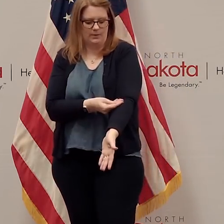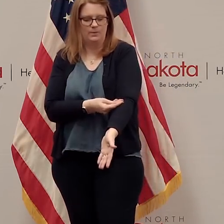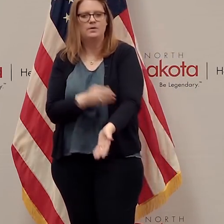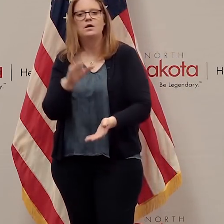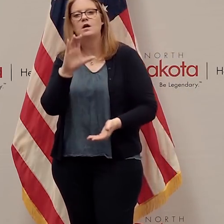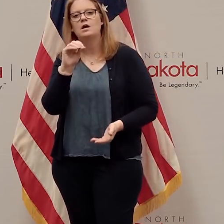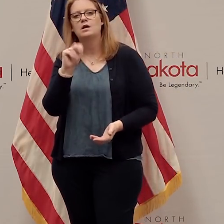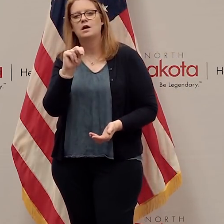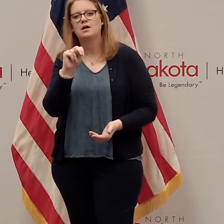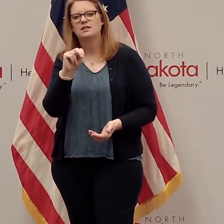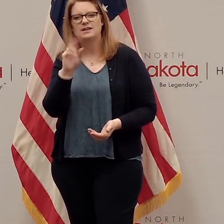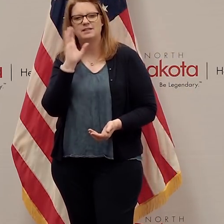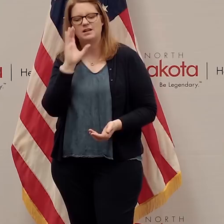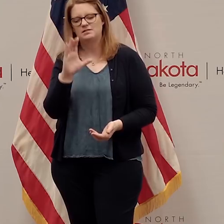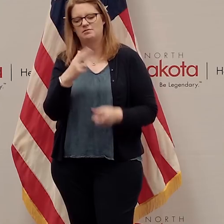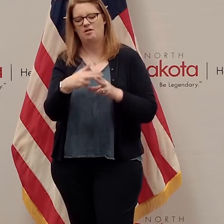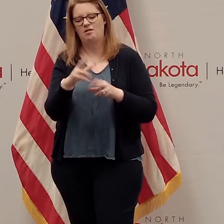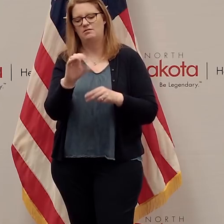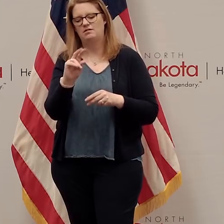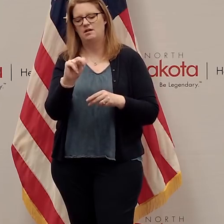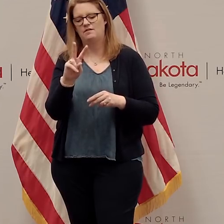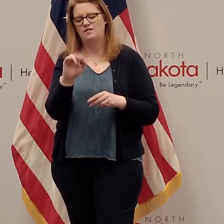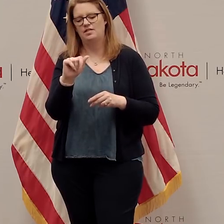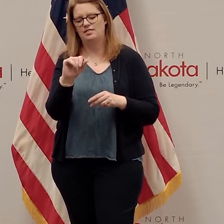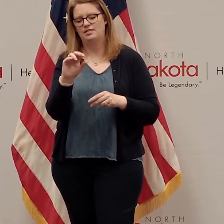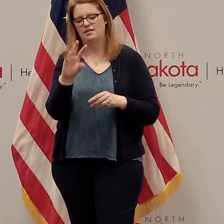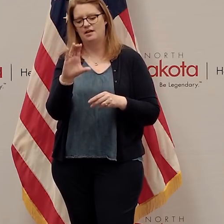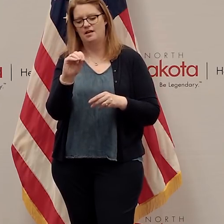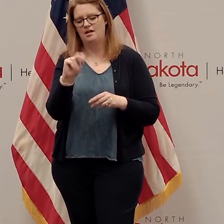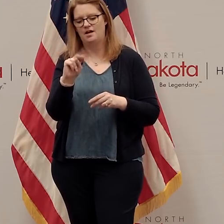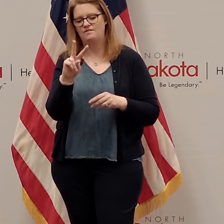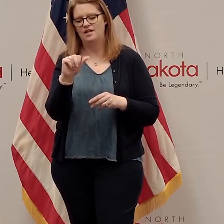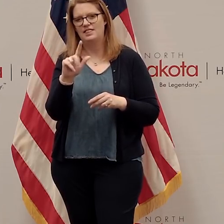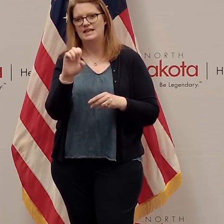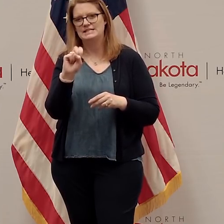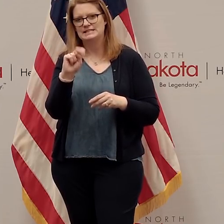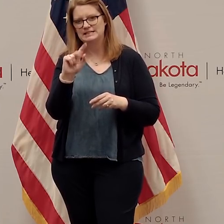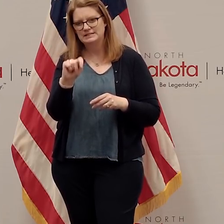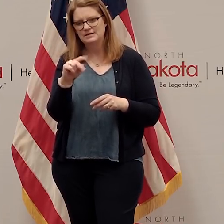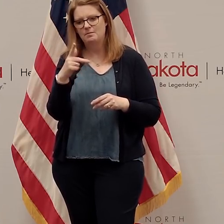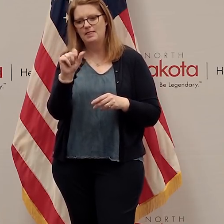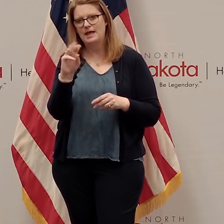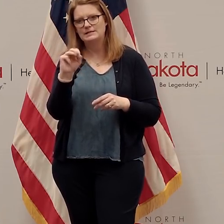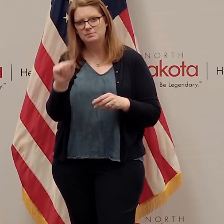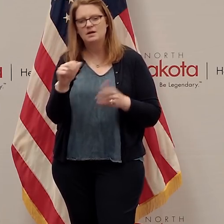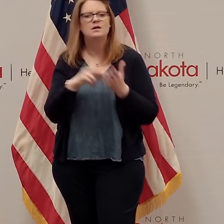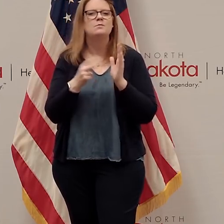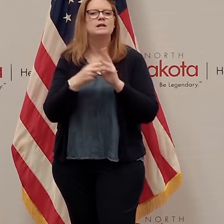Convalescent plasma is part of the contents of our blood, and it's able to be donated from